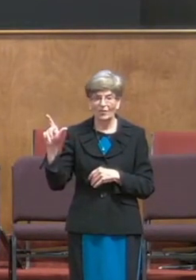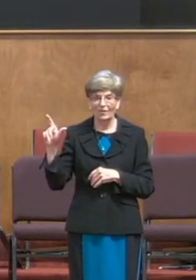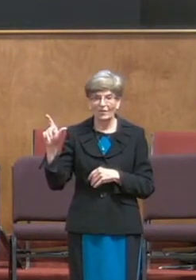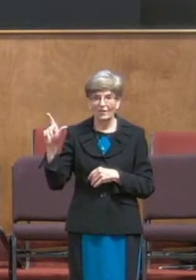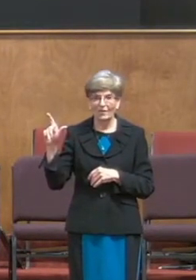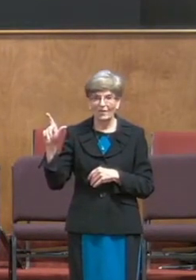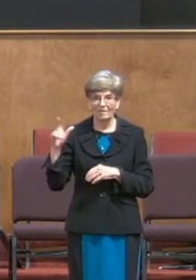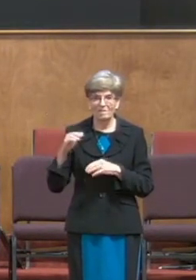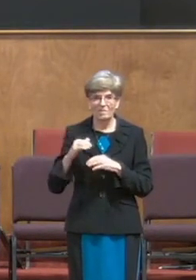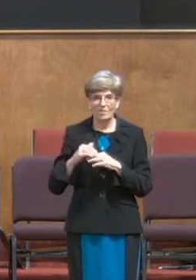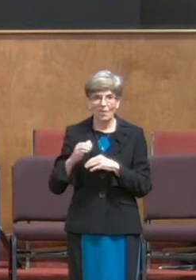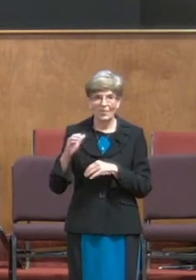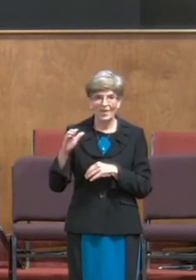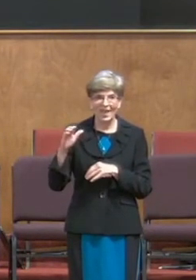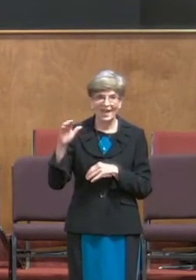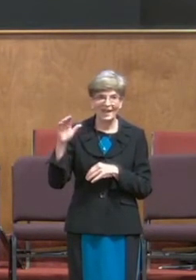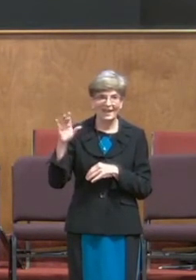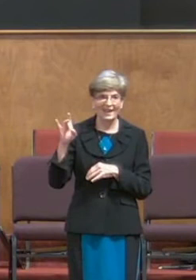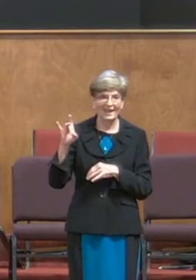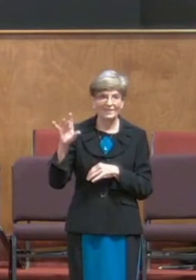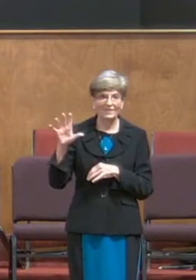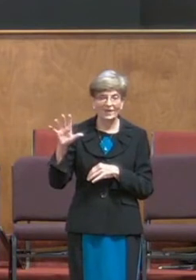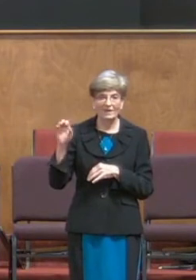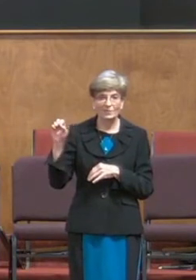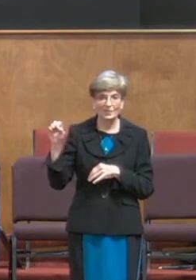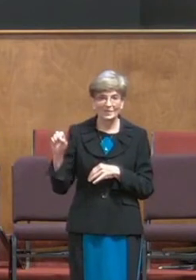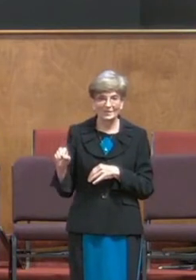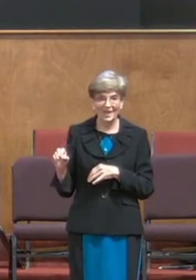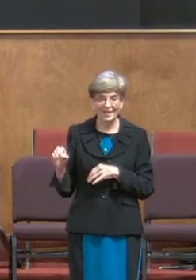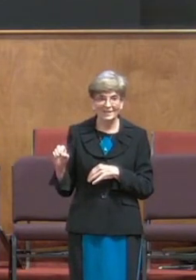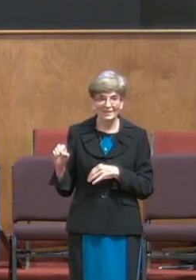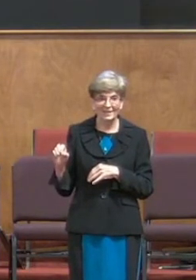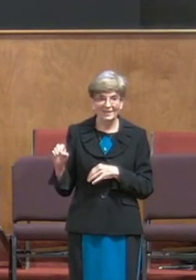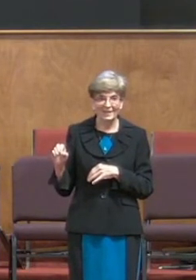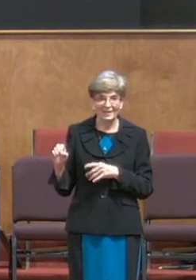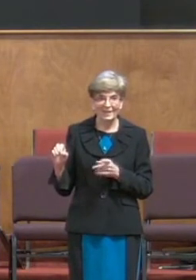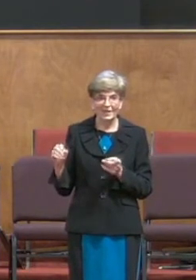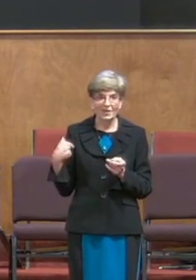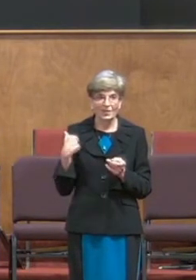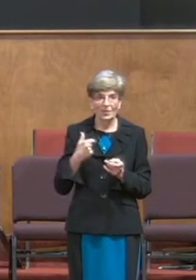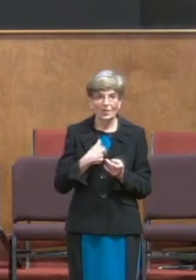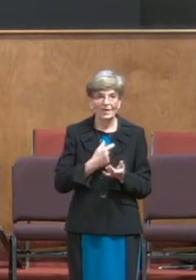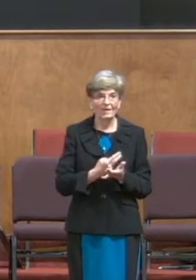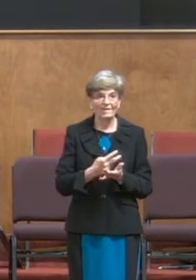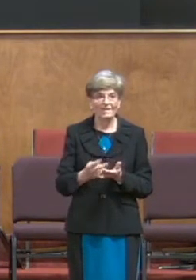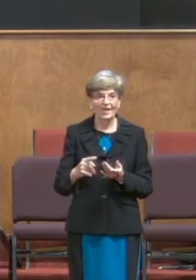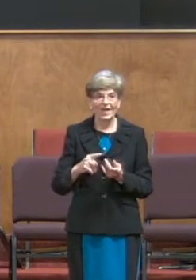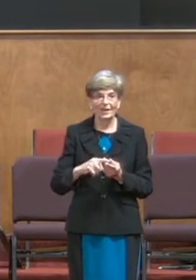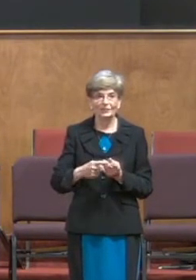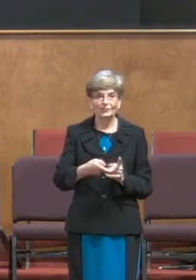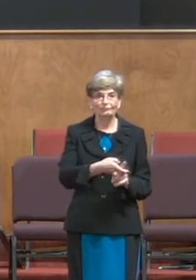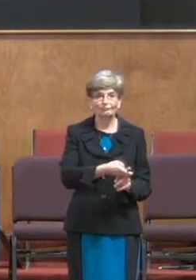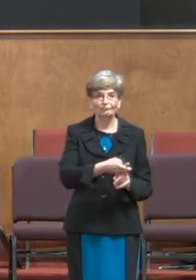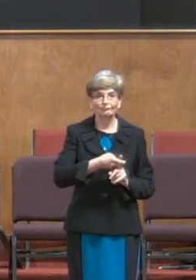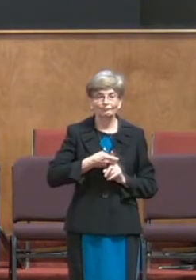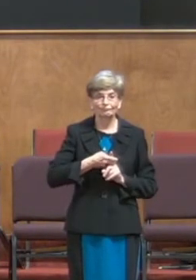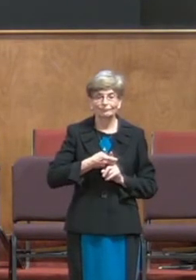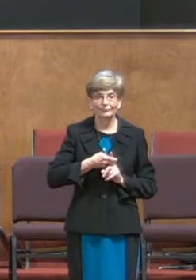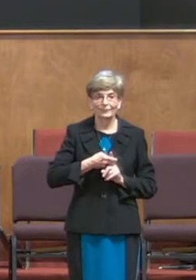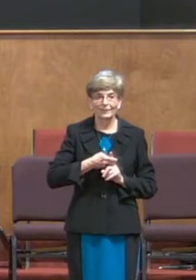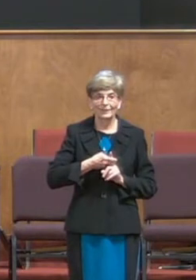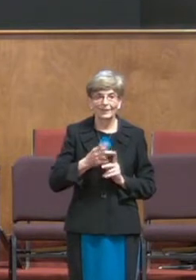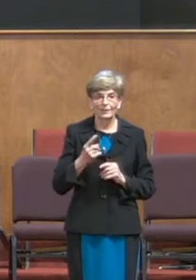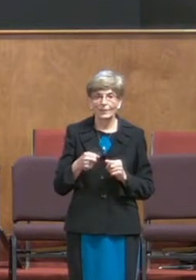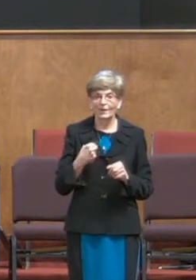identify as evangelical have not evangelized a lost person in the last year. They've not shared the gospel